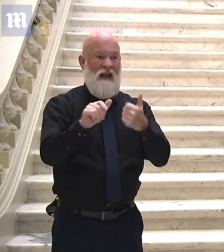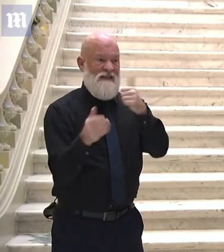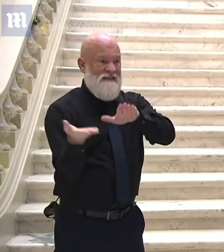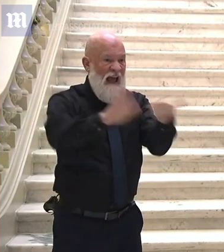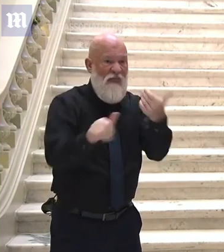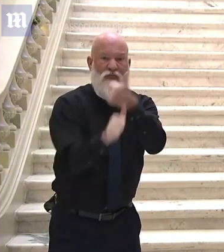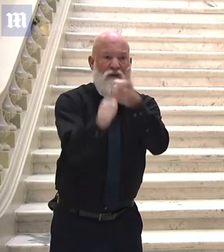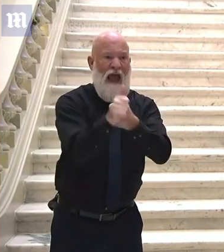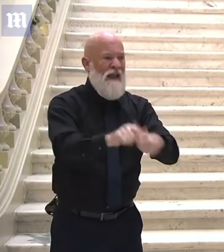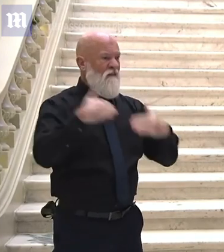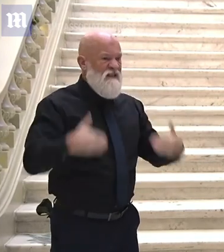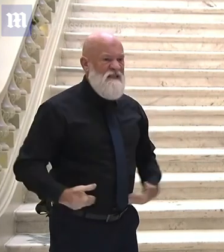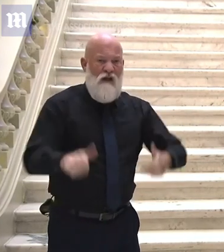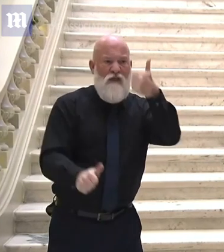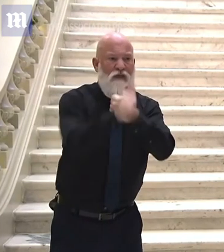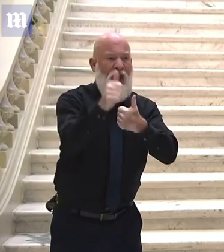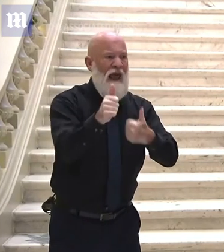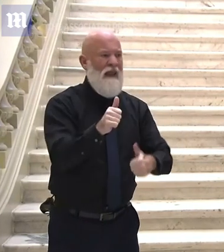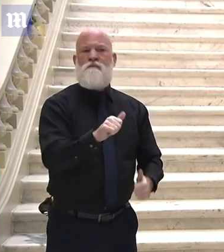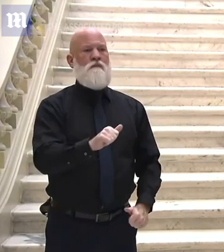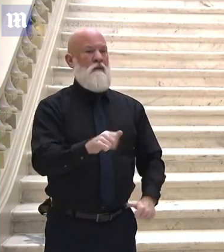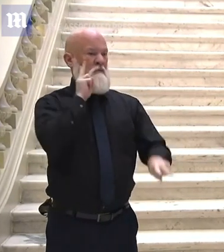threats intimidation